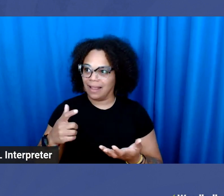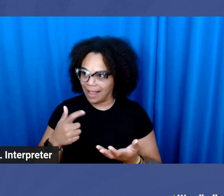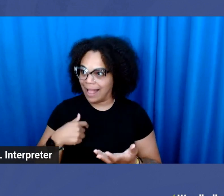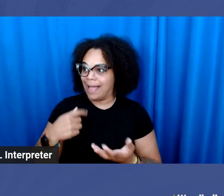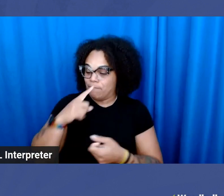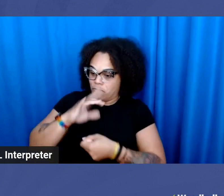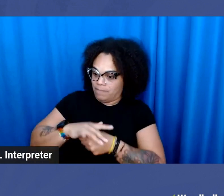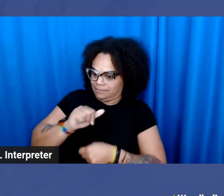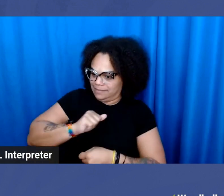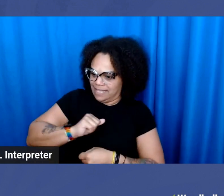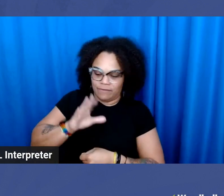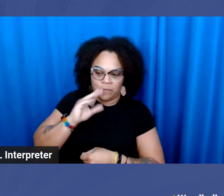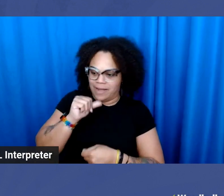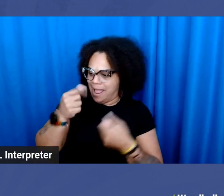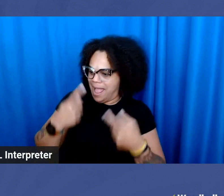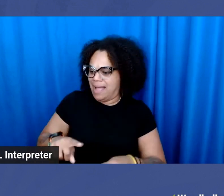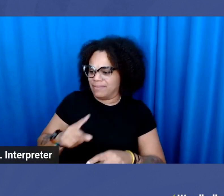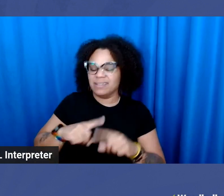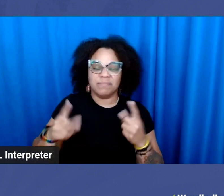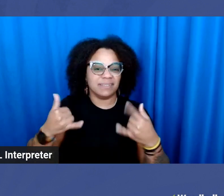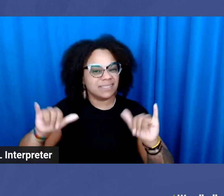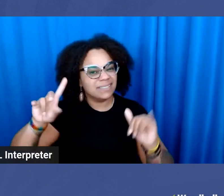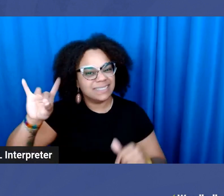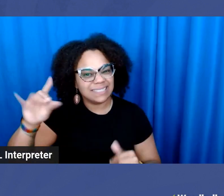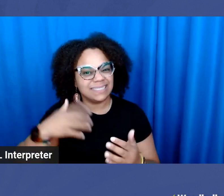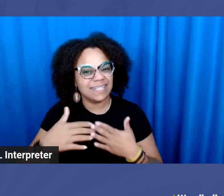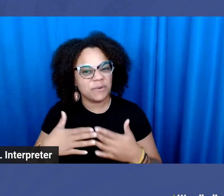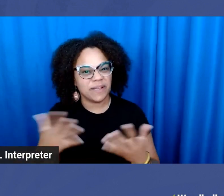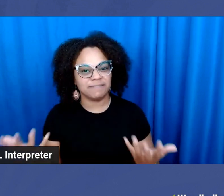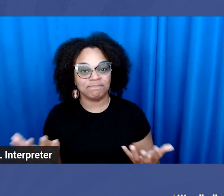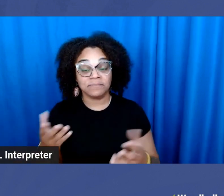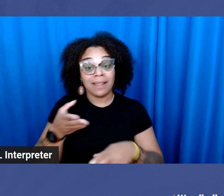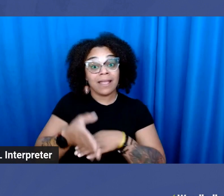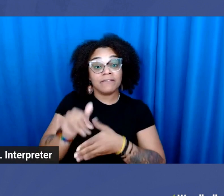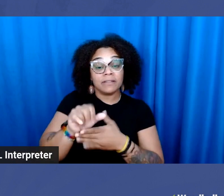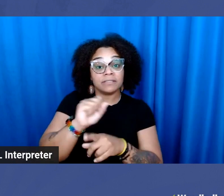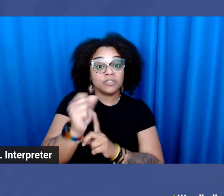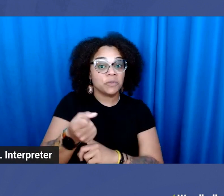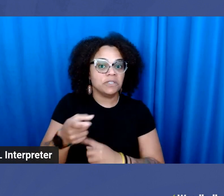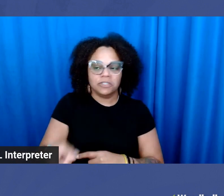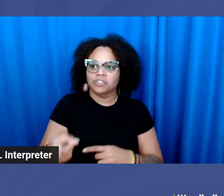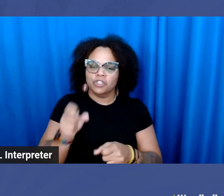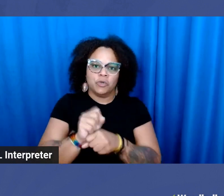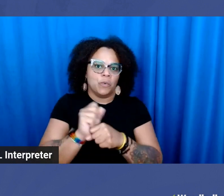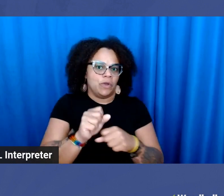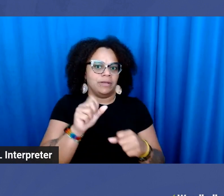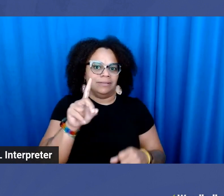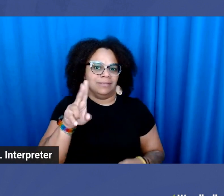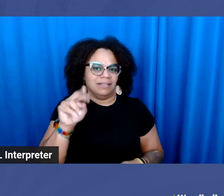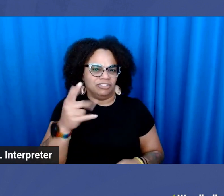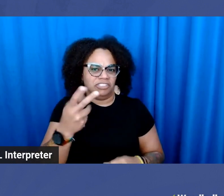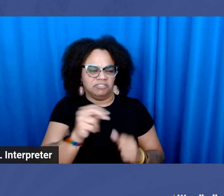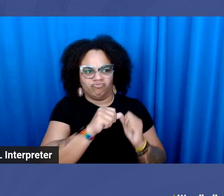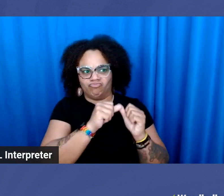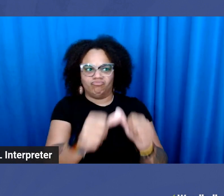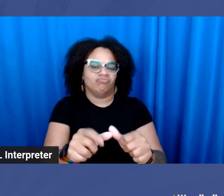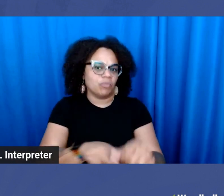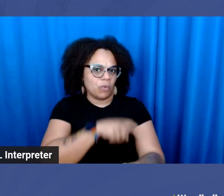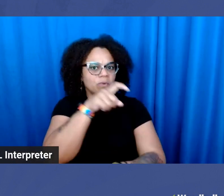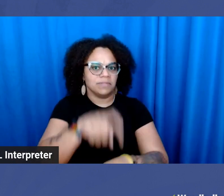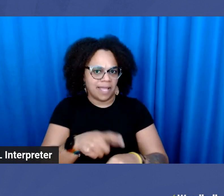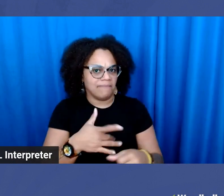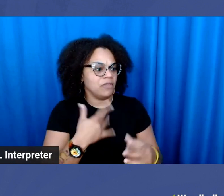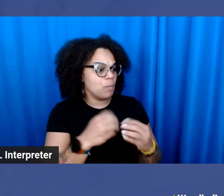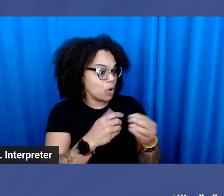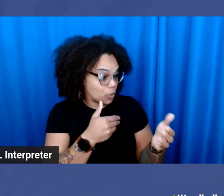this incident occurred after Sabrina had already been working at the dungeon for a while and felt much closer to people there, she was able to talk